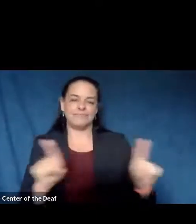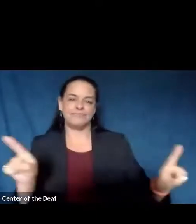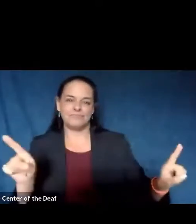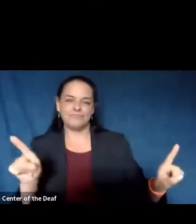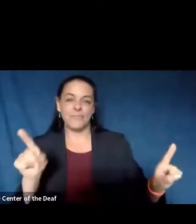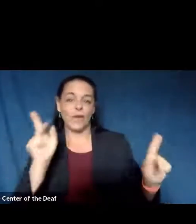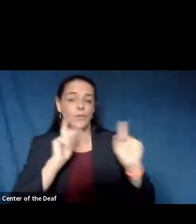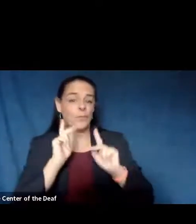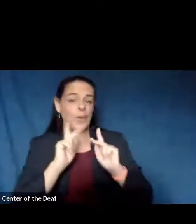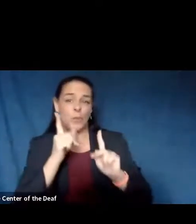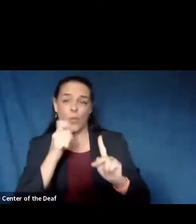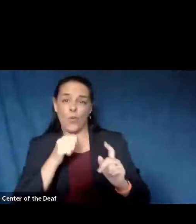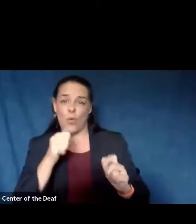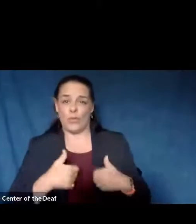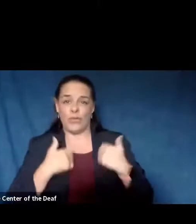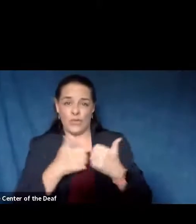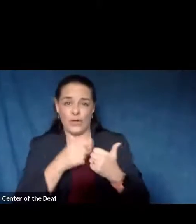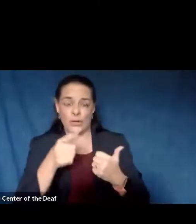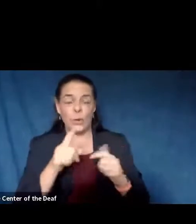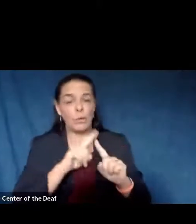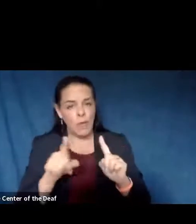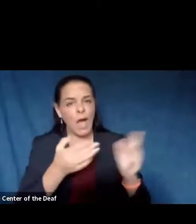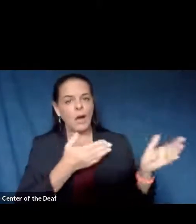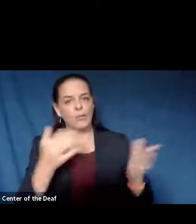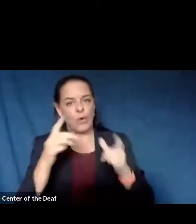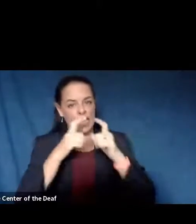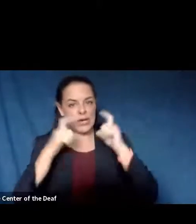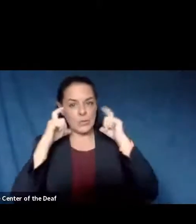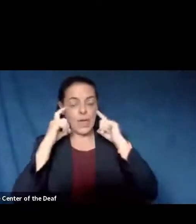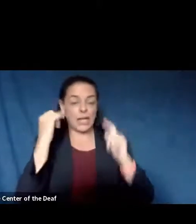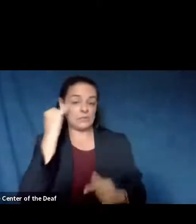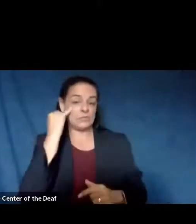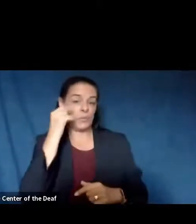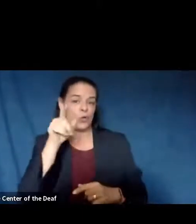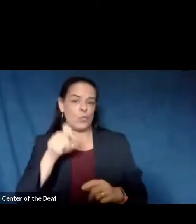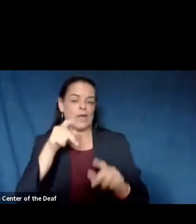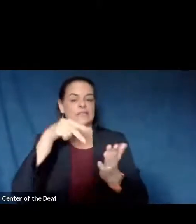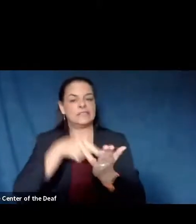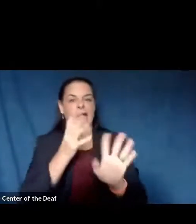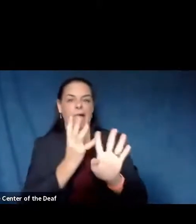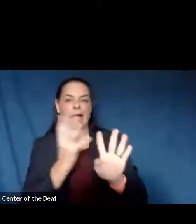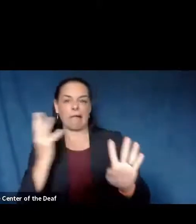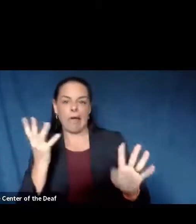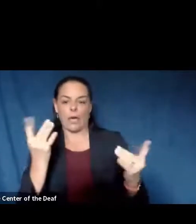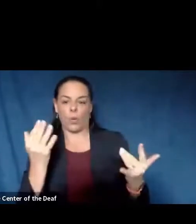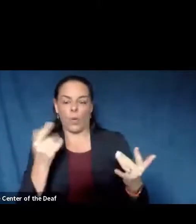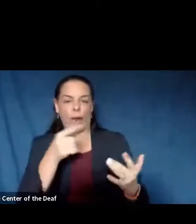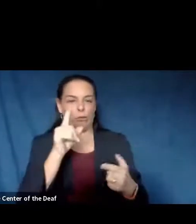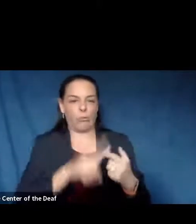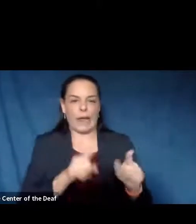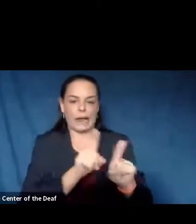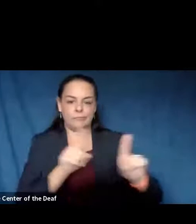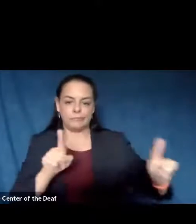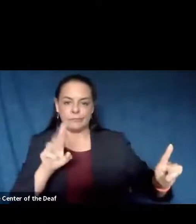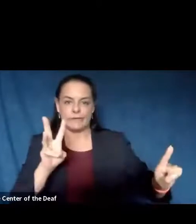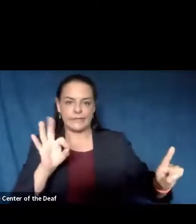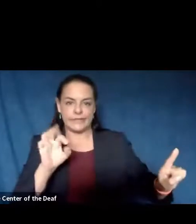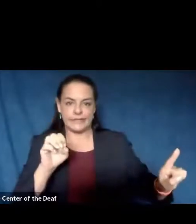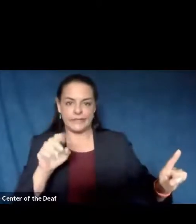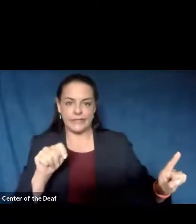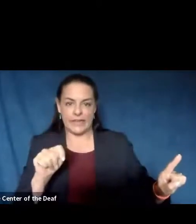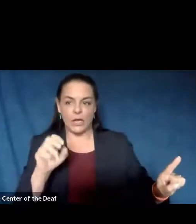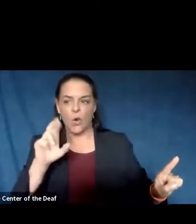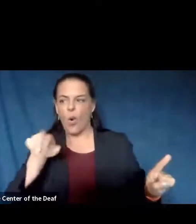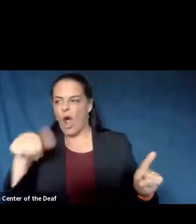aren't in your household. But bring your mask just in case you have to wait in a line where you can't be at least 6 feet away from others or in